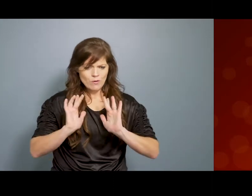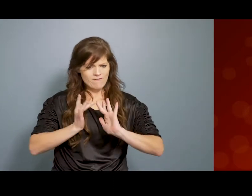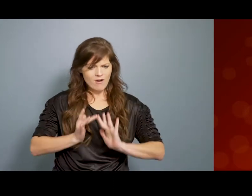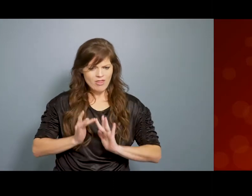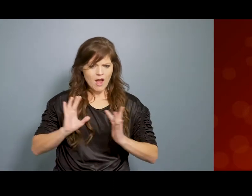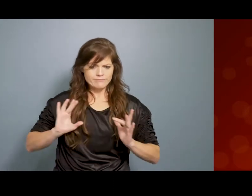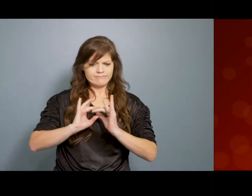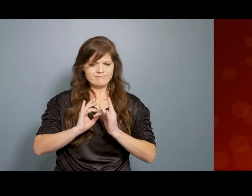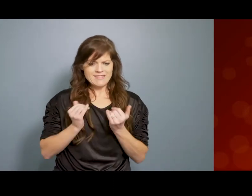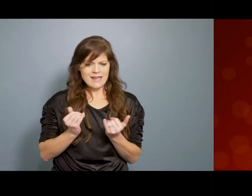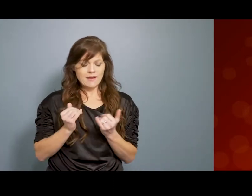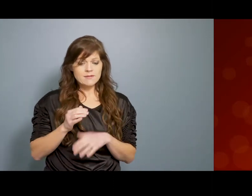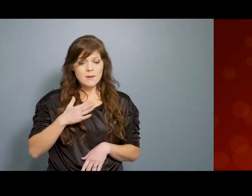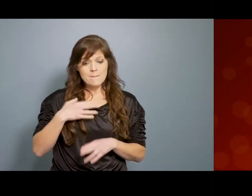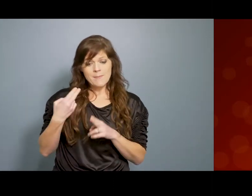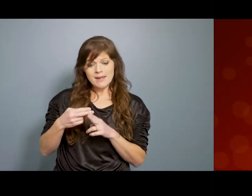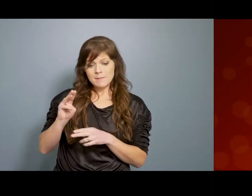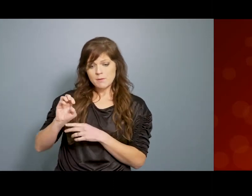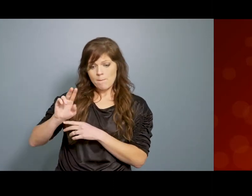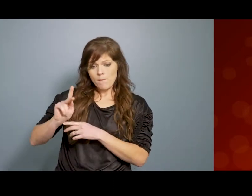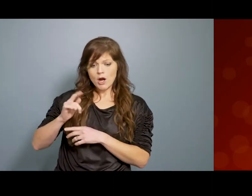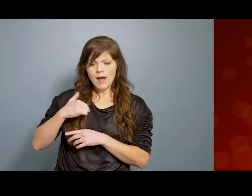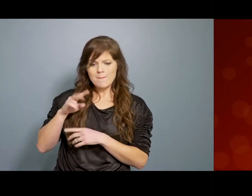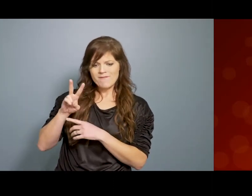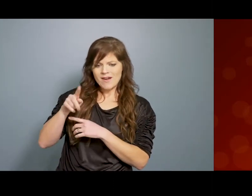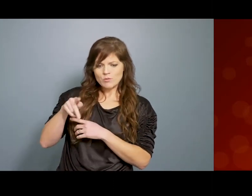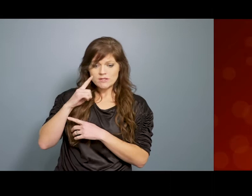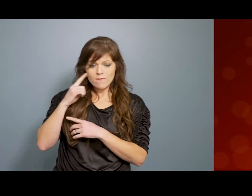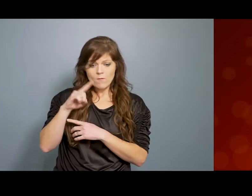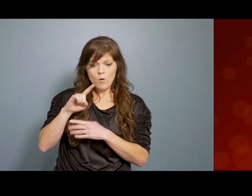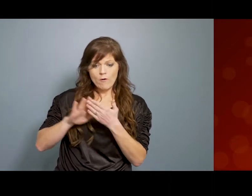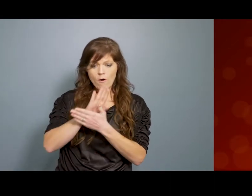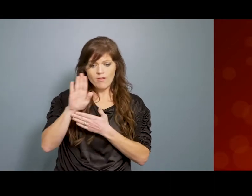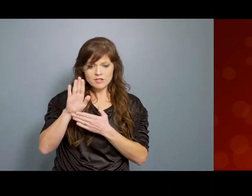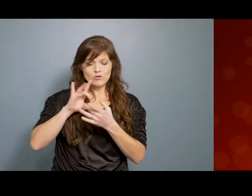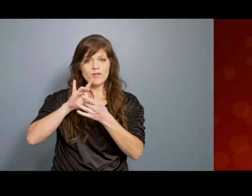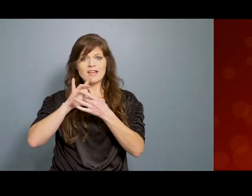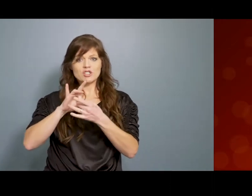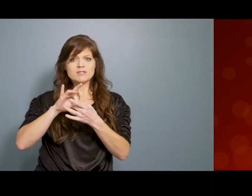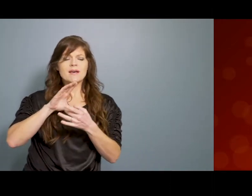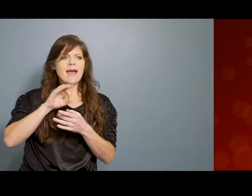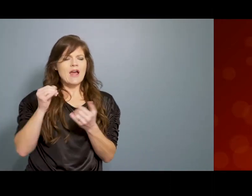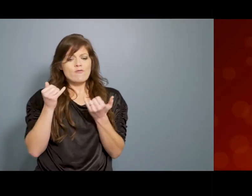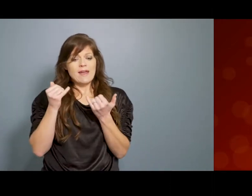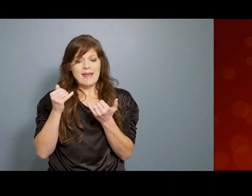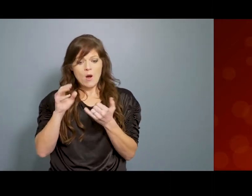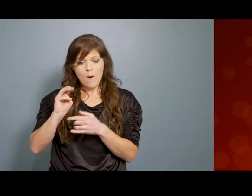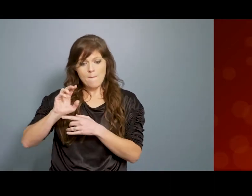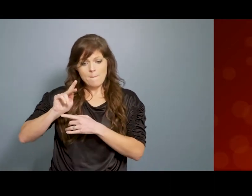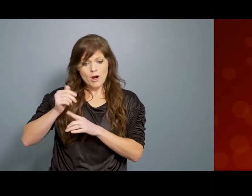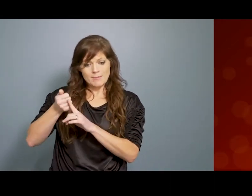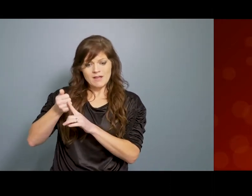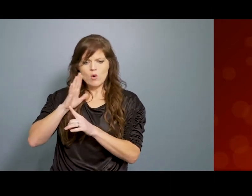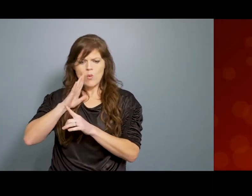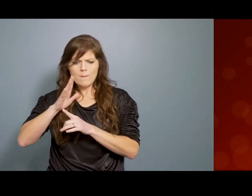Uh, Hi again, everybody. I'm Mark Browning. I'm the Vice President for College Relations, and I'll act as kind of the moderator of our spring address